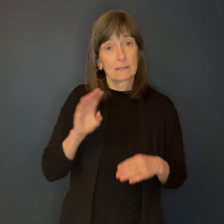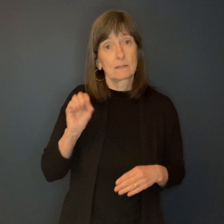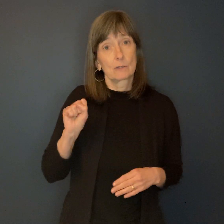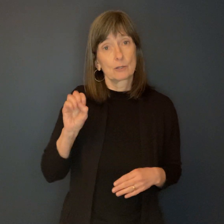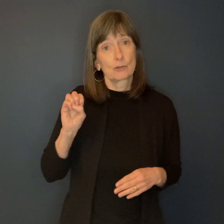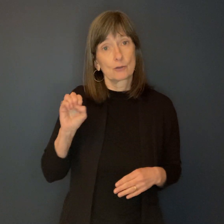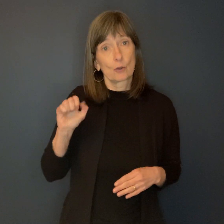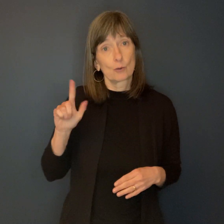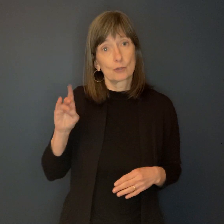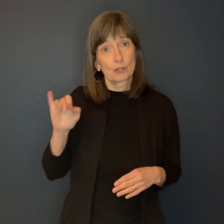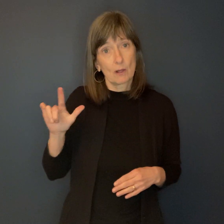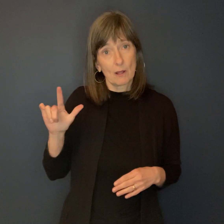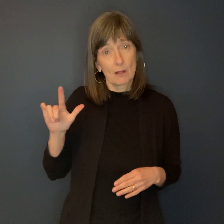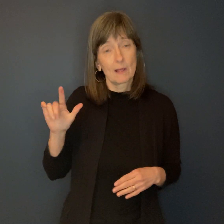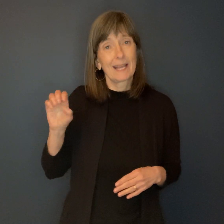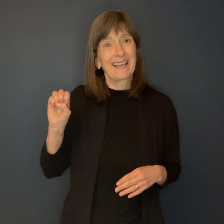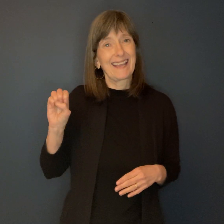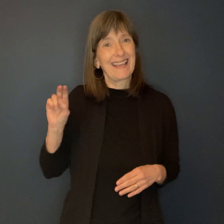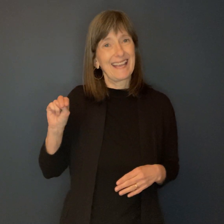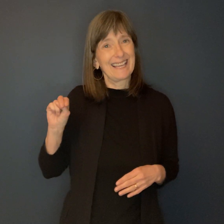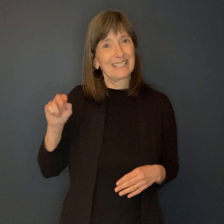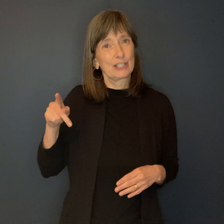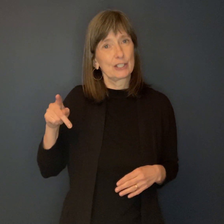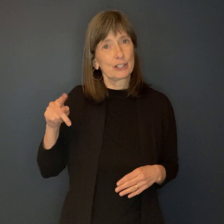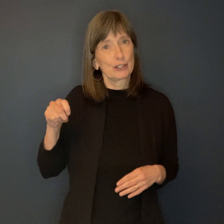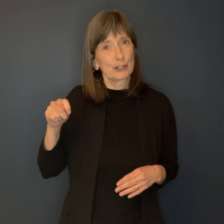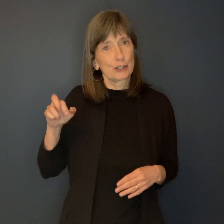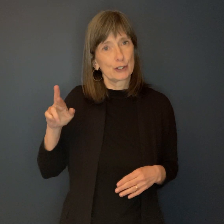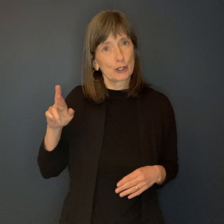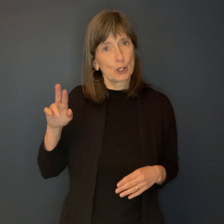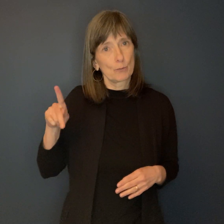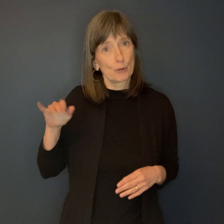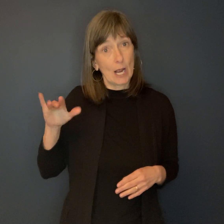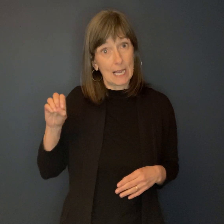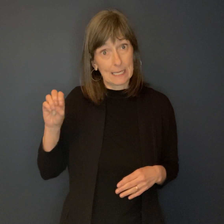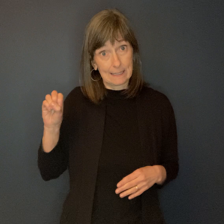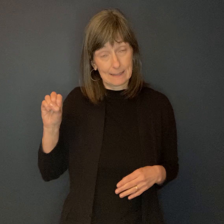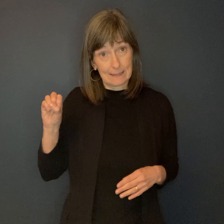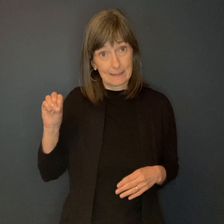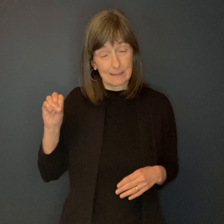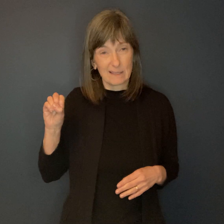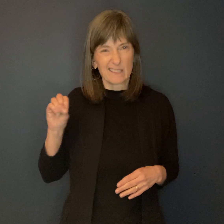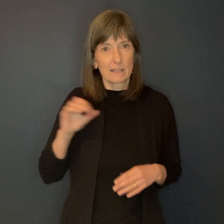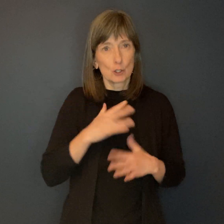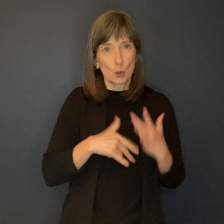trying, we being people within Newfoundland and Labrador and on up to